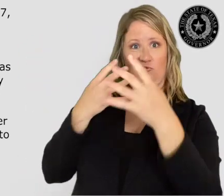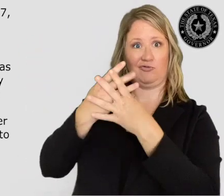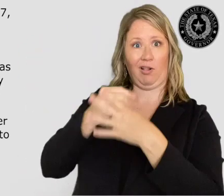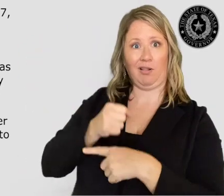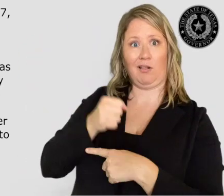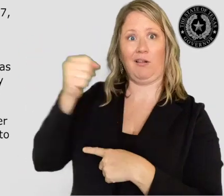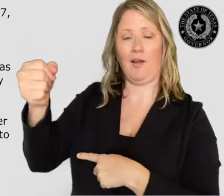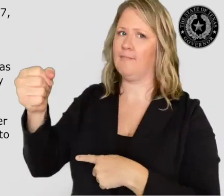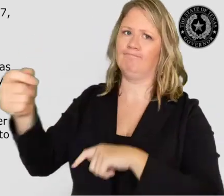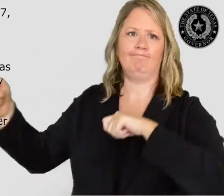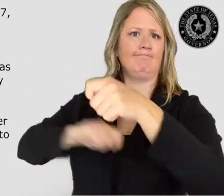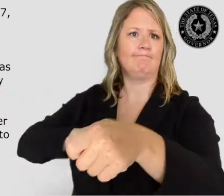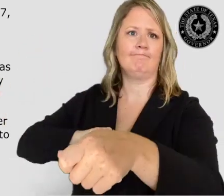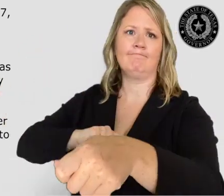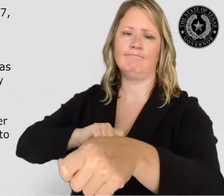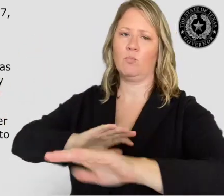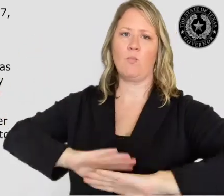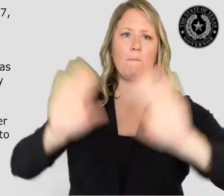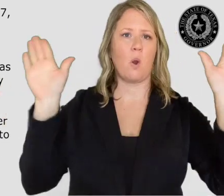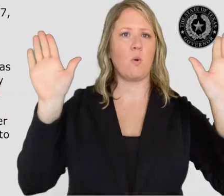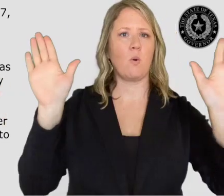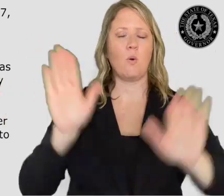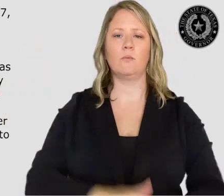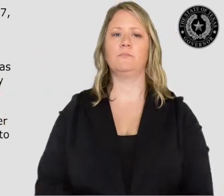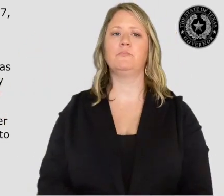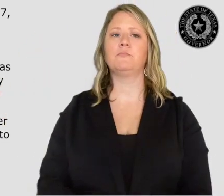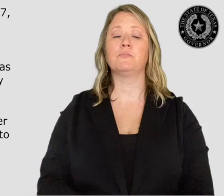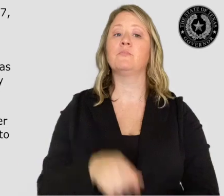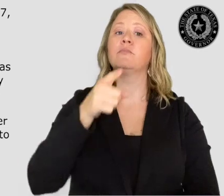to COVID-19, and